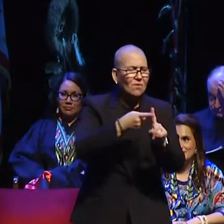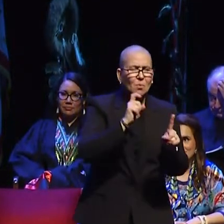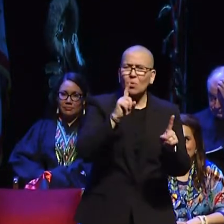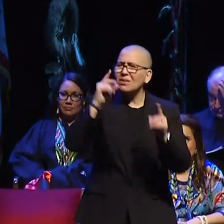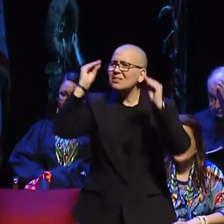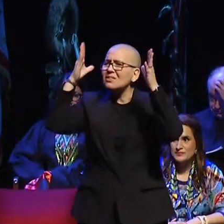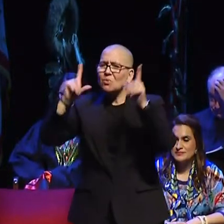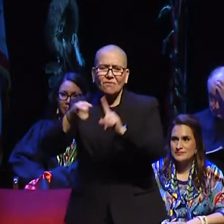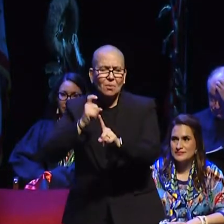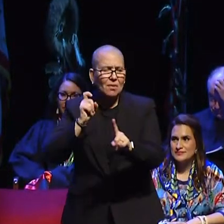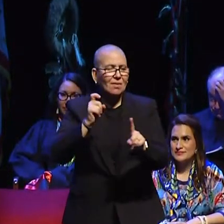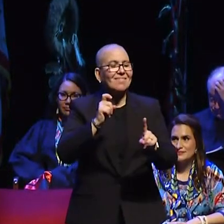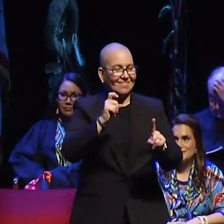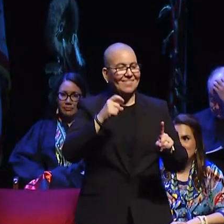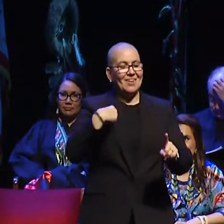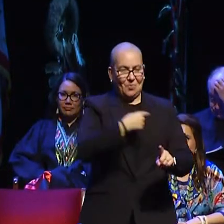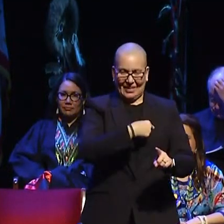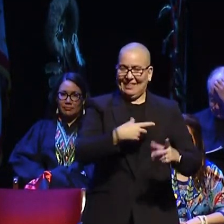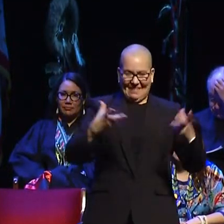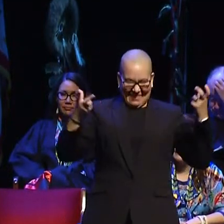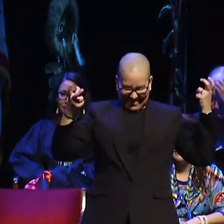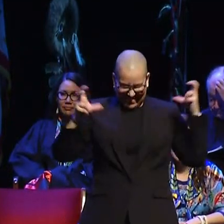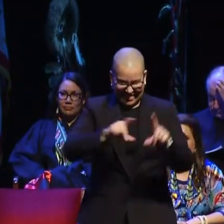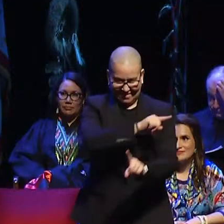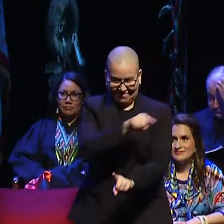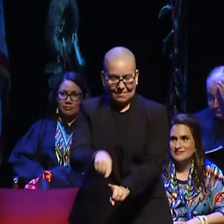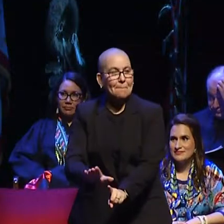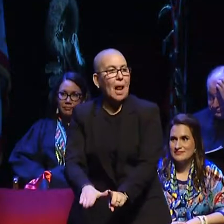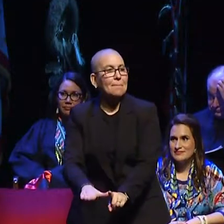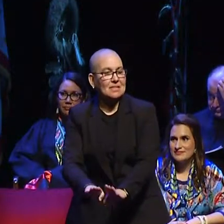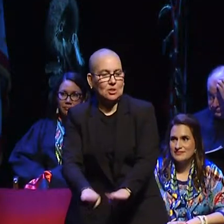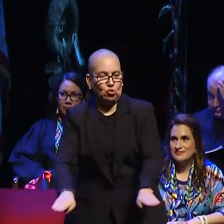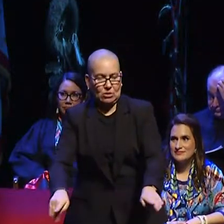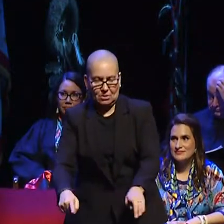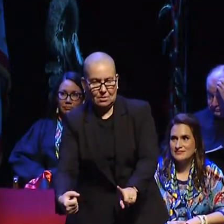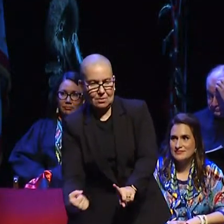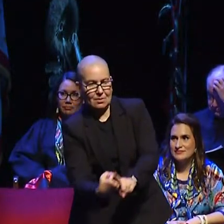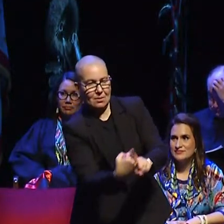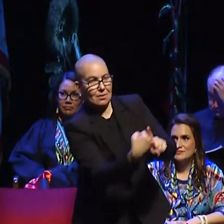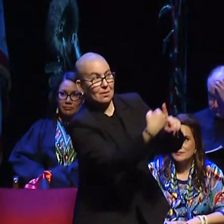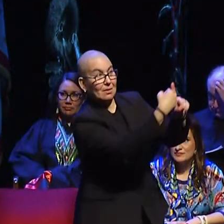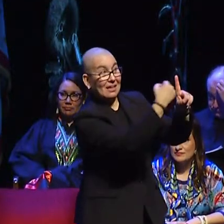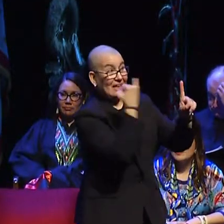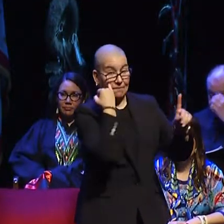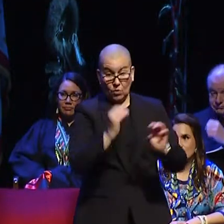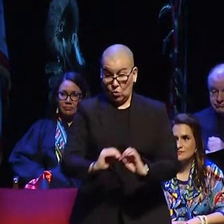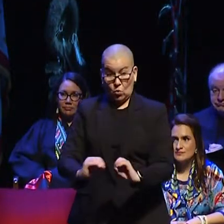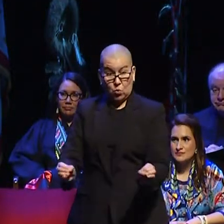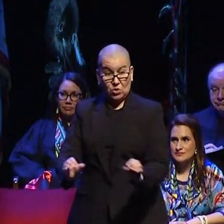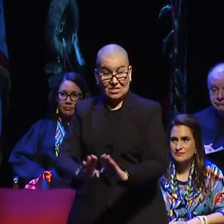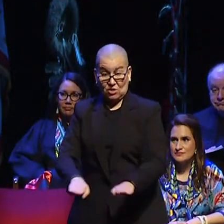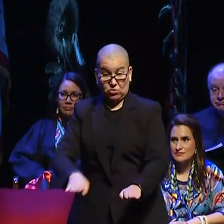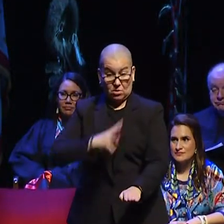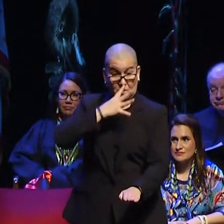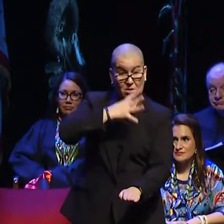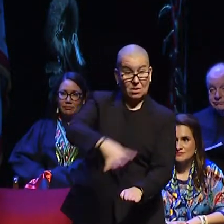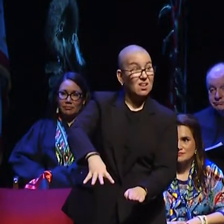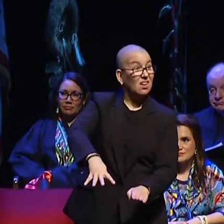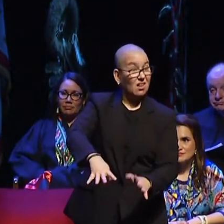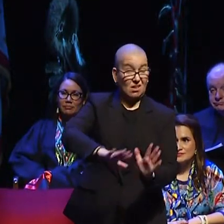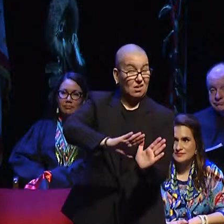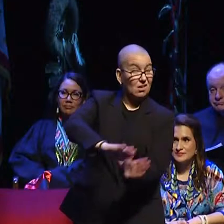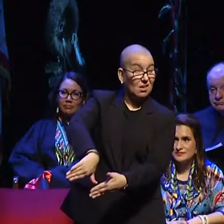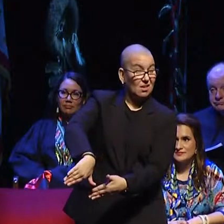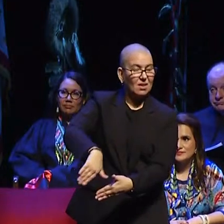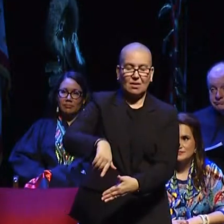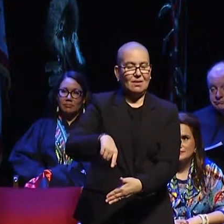we are going to create a state that makes sure that no child gets left out of that dream and no child is left off the tools to get that